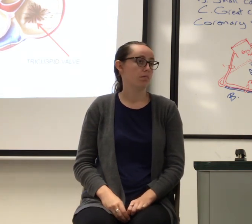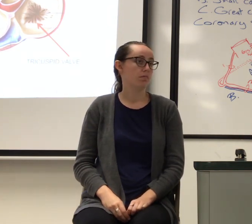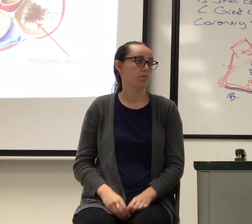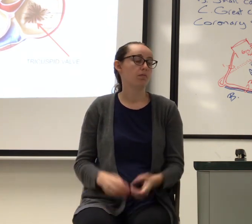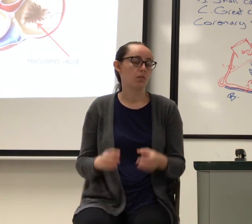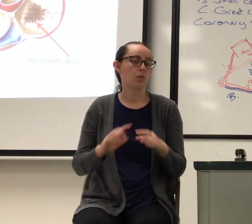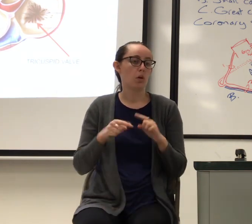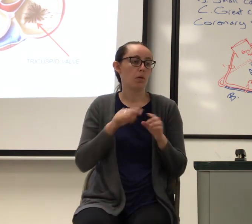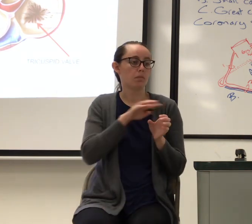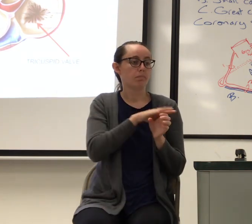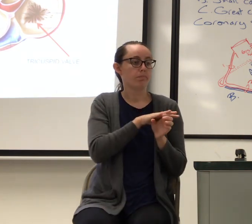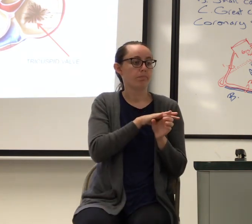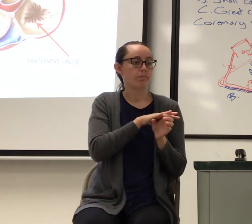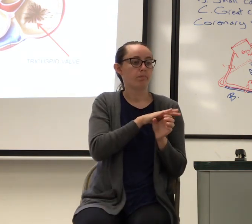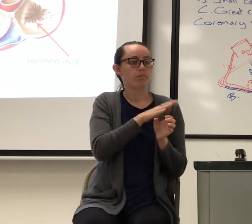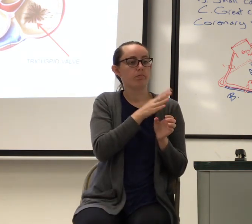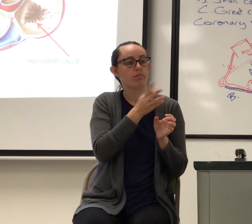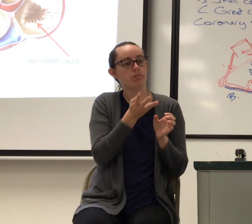blocks blood